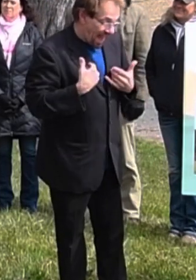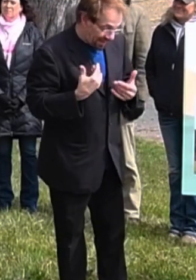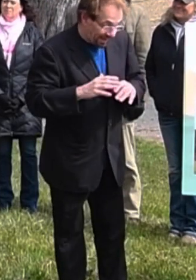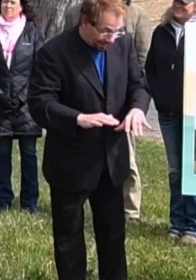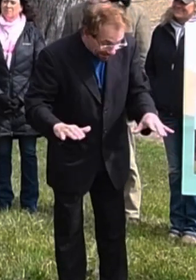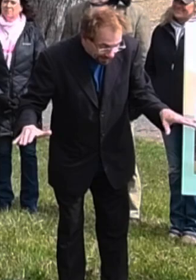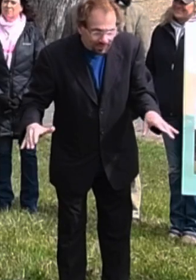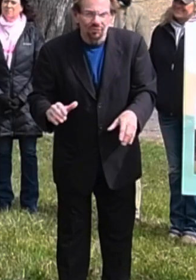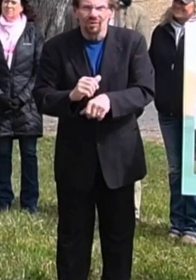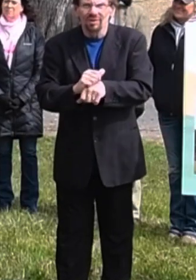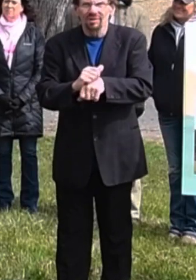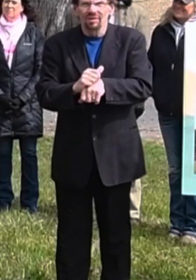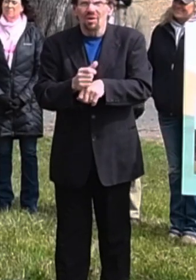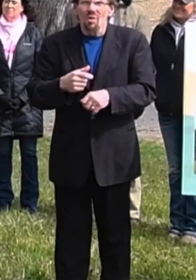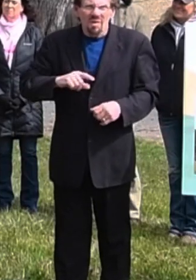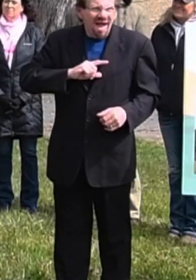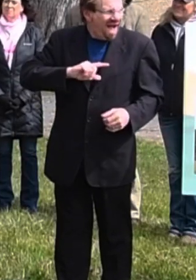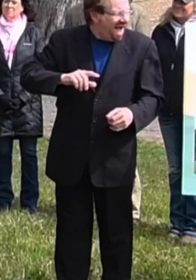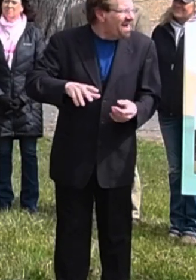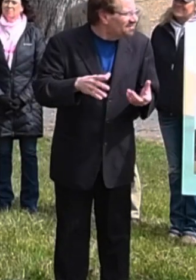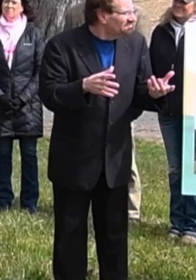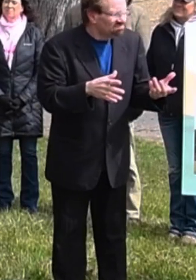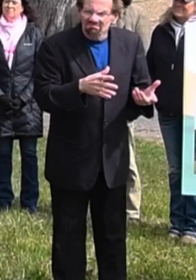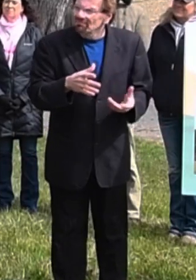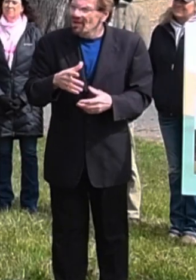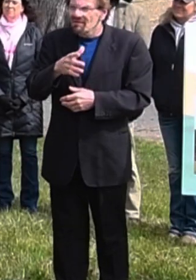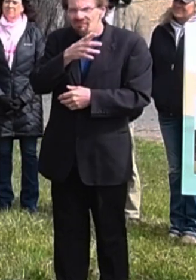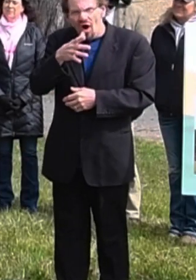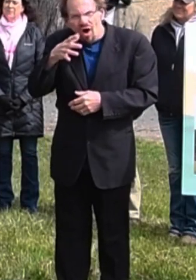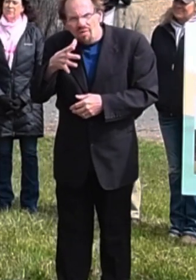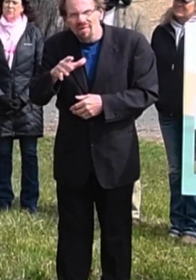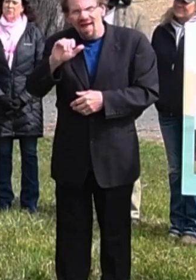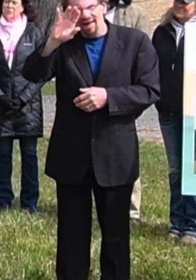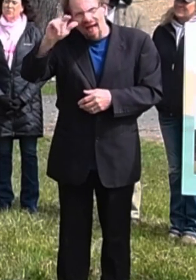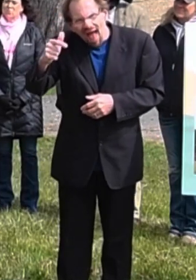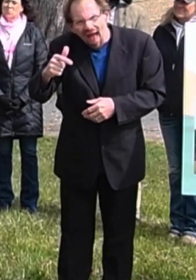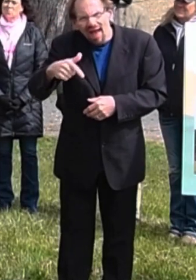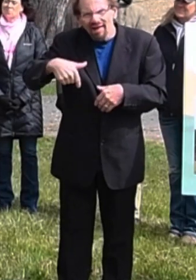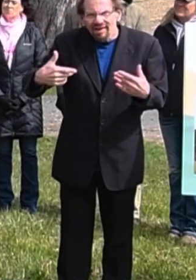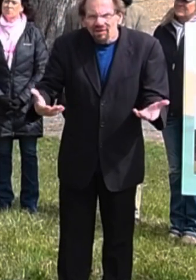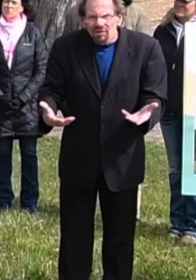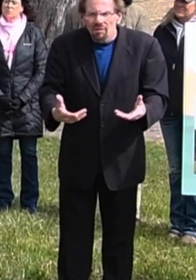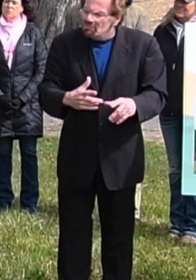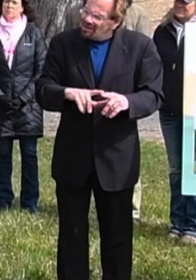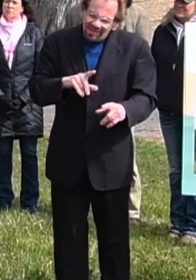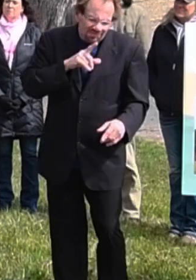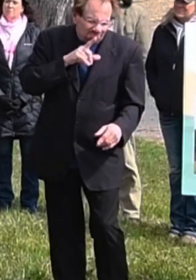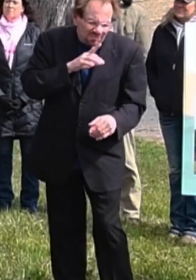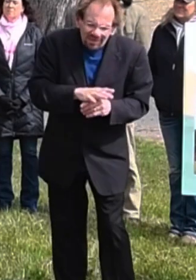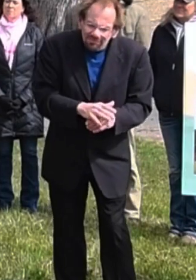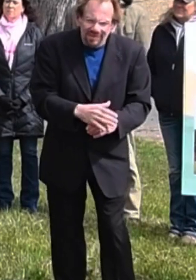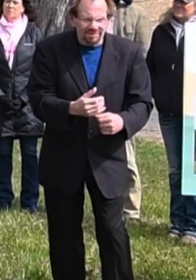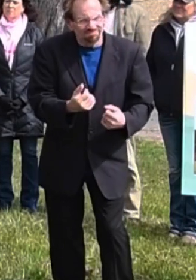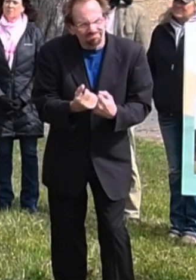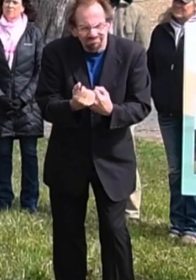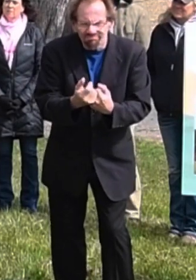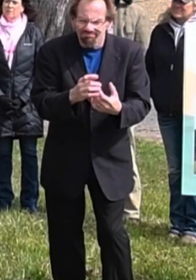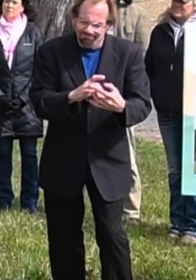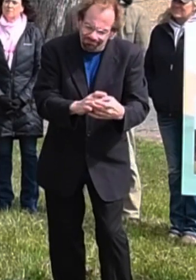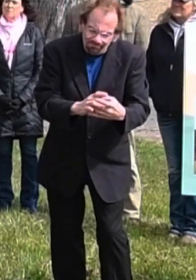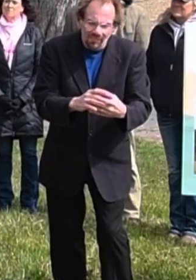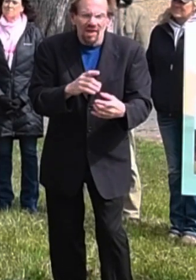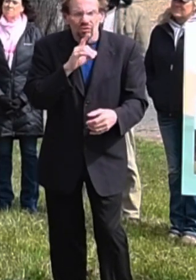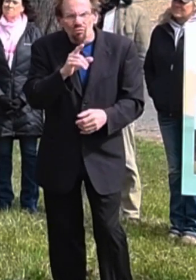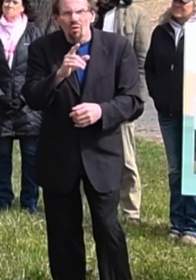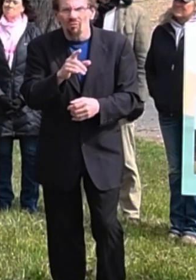yes, we're putting a farm in Ag Pres, but we're also making another connection to true farmers that every day are investing in